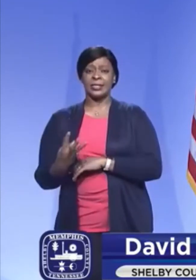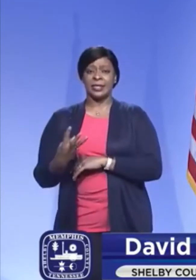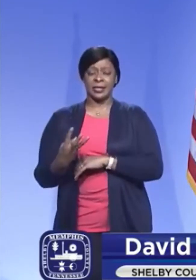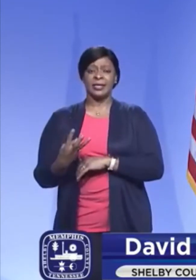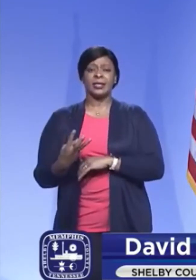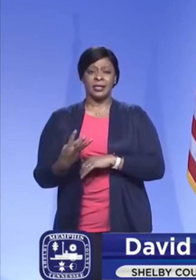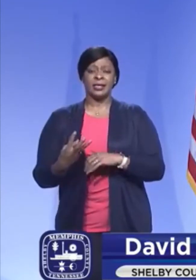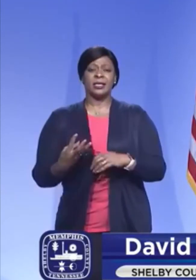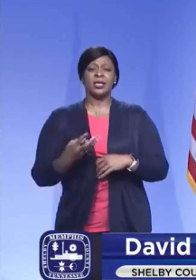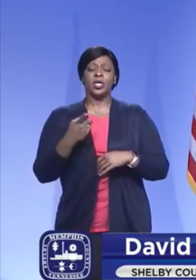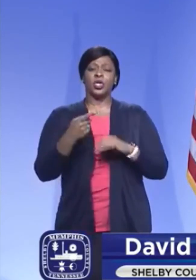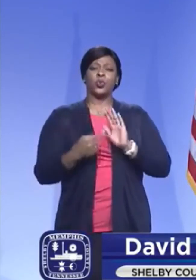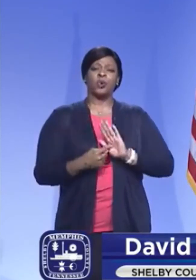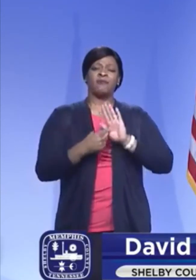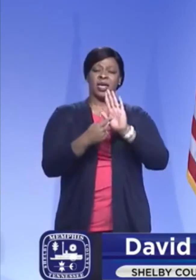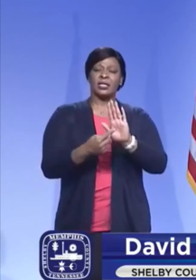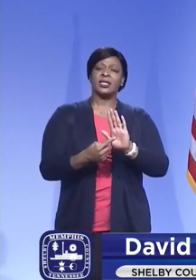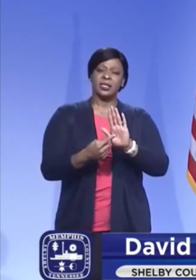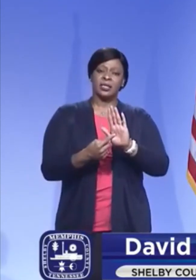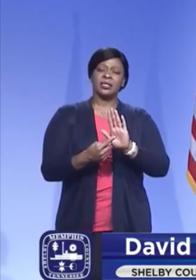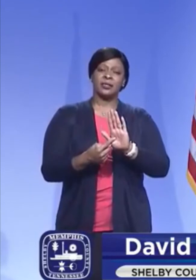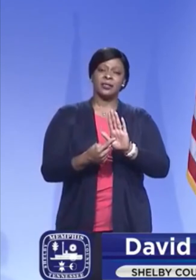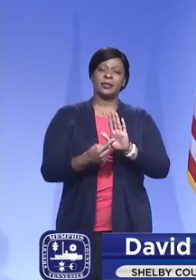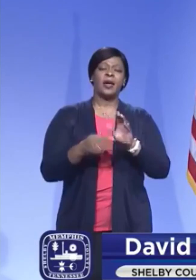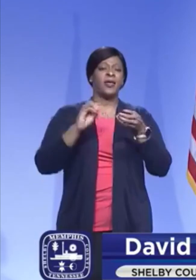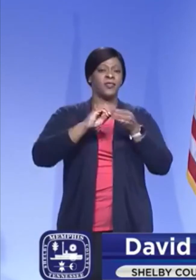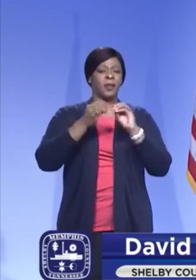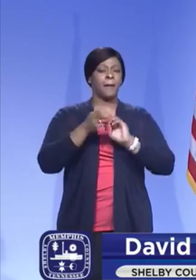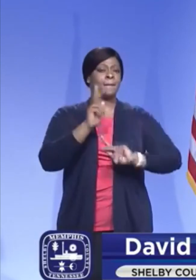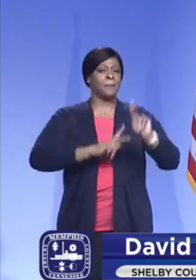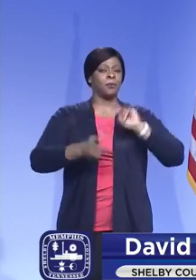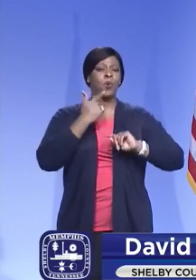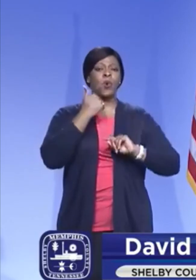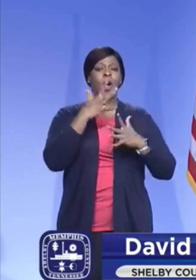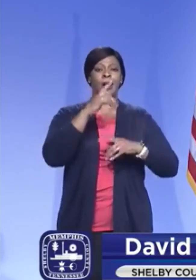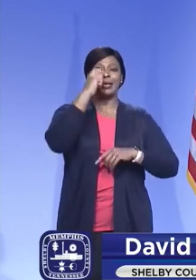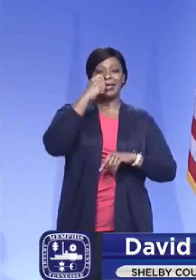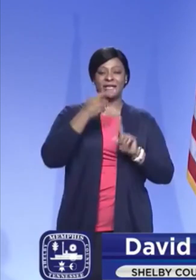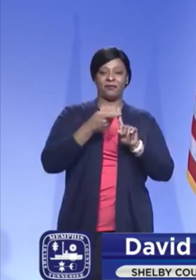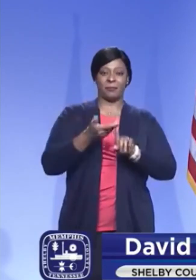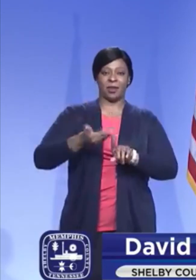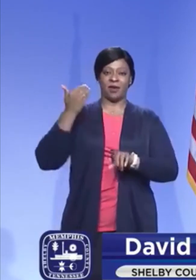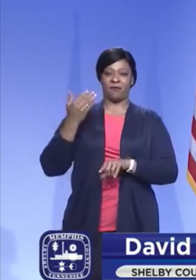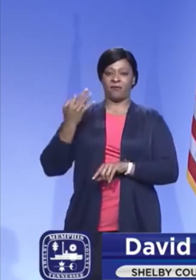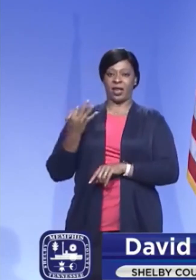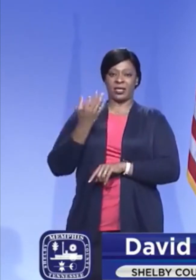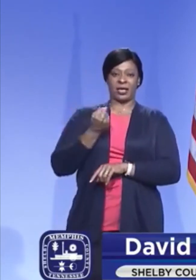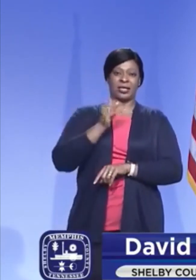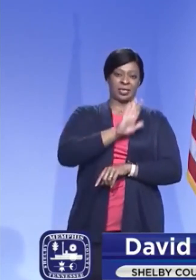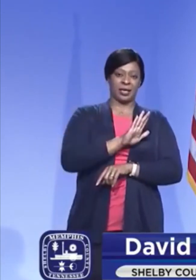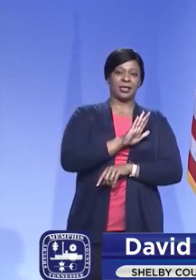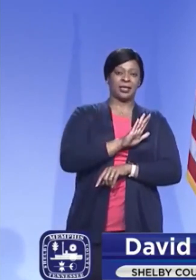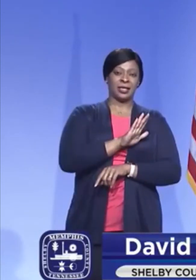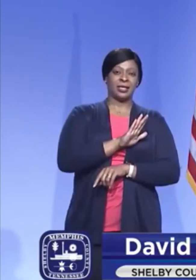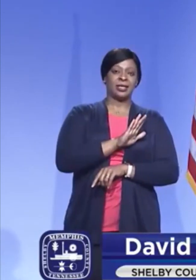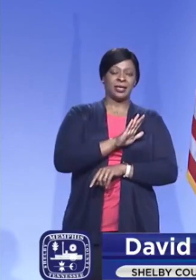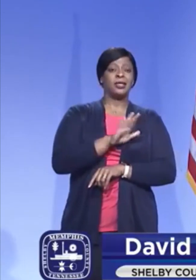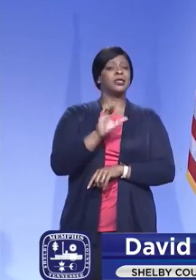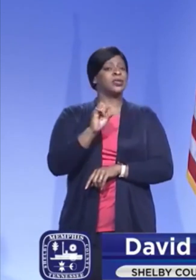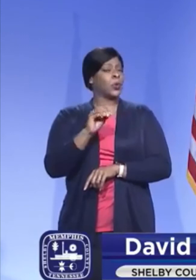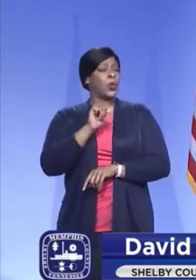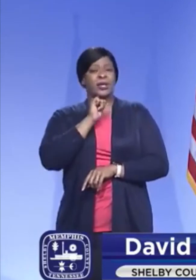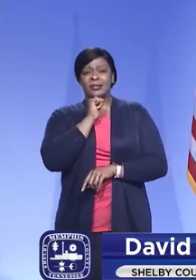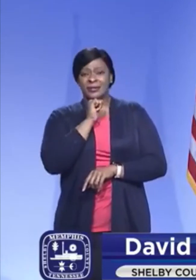you're reflecting the numbers of people who got tested on Friday, Saturday, and Sunday. And so it's